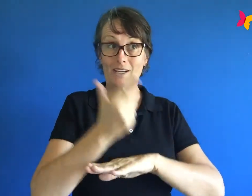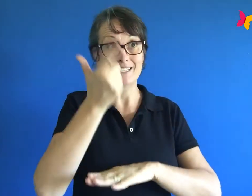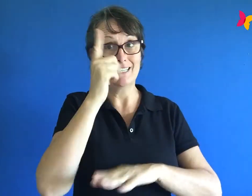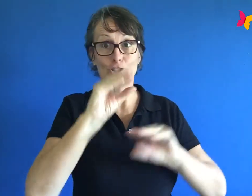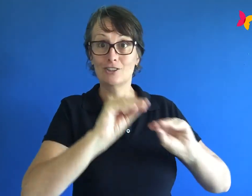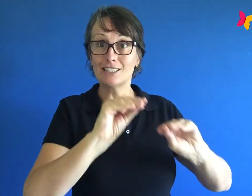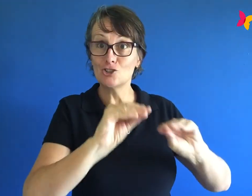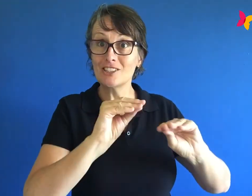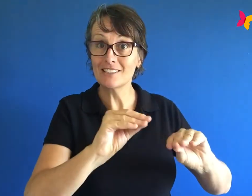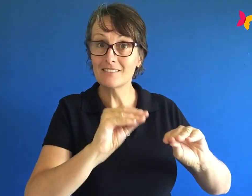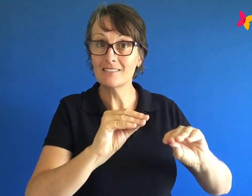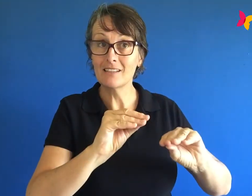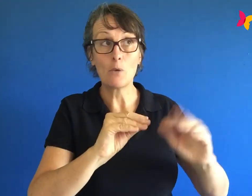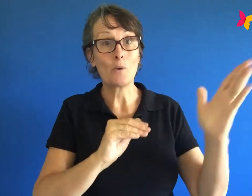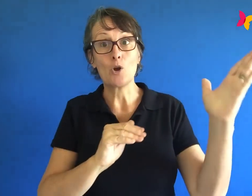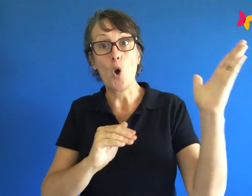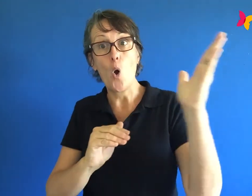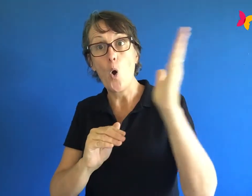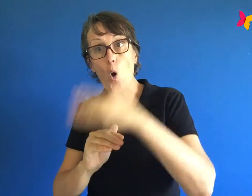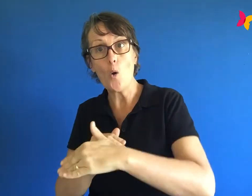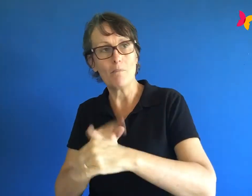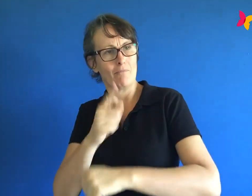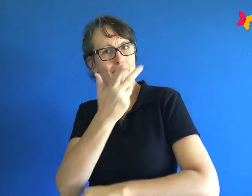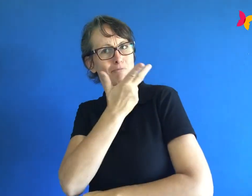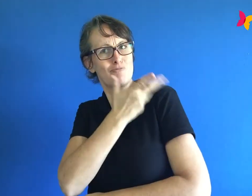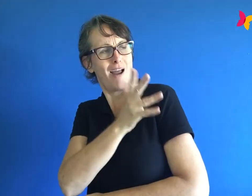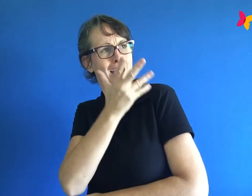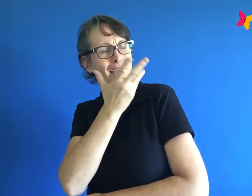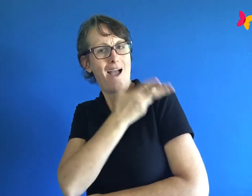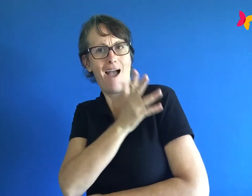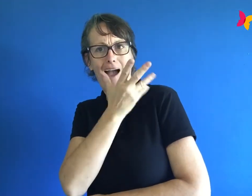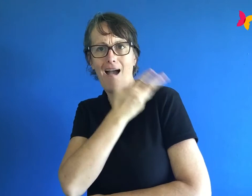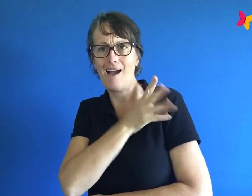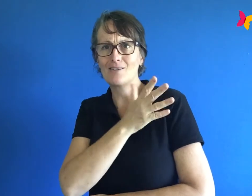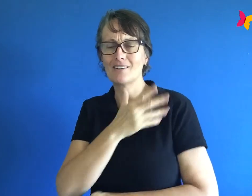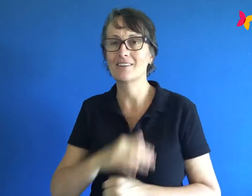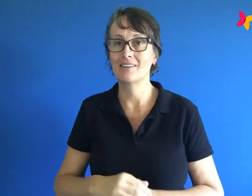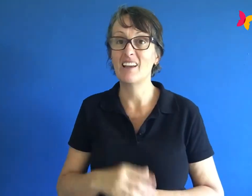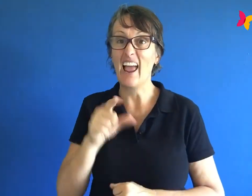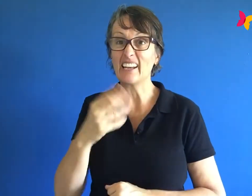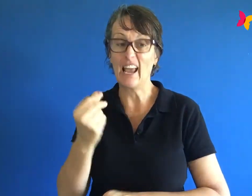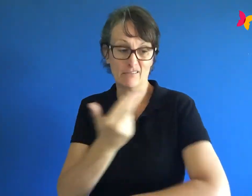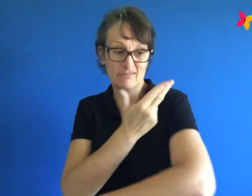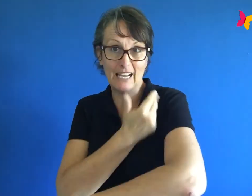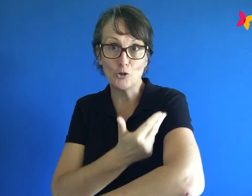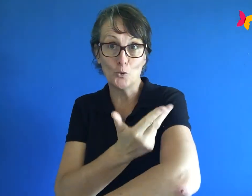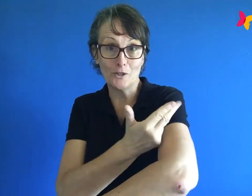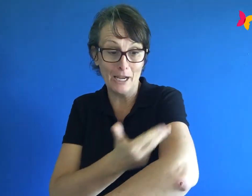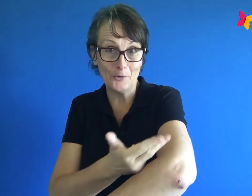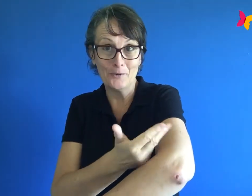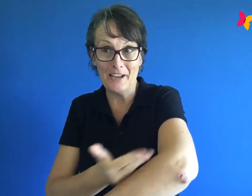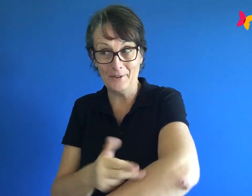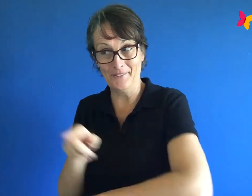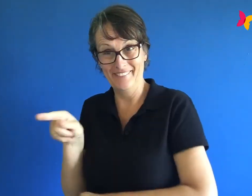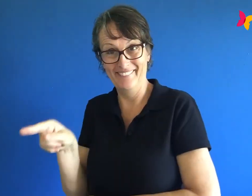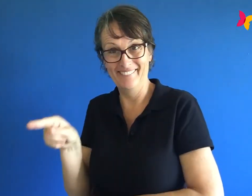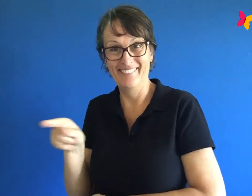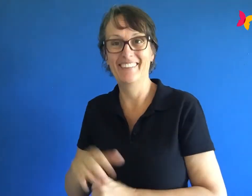with enormous pride in what he'd accomplished. He also returned with a bunch of tattoos, one of which is some roses, and at the heart of